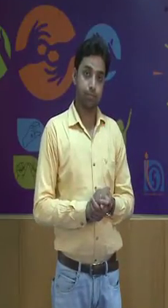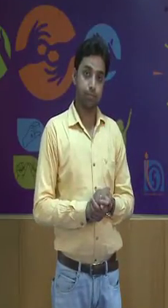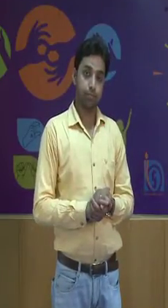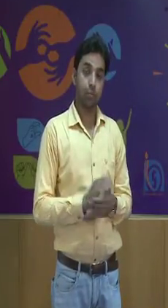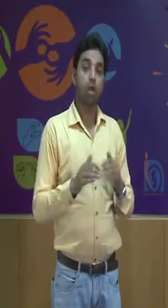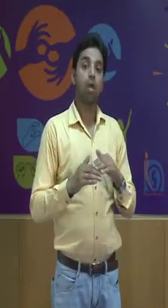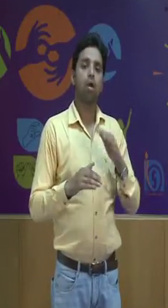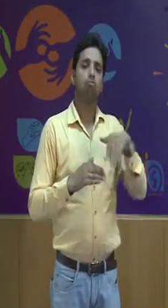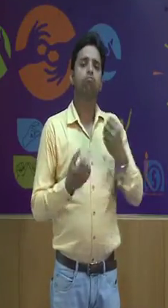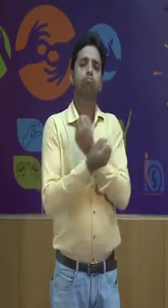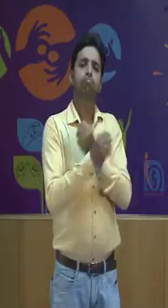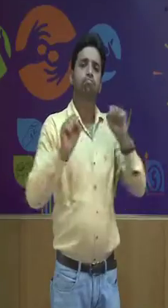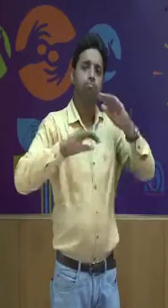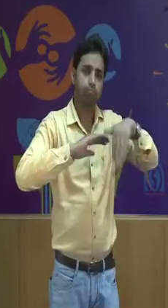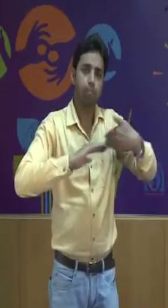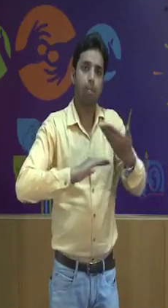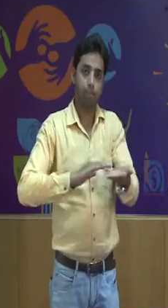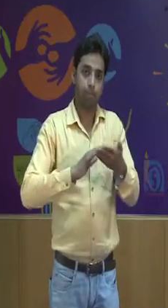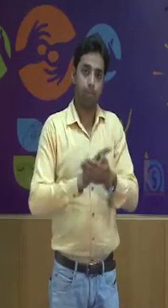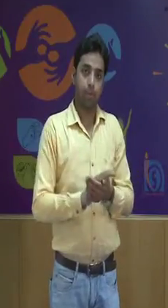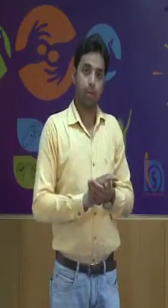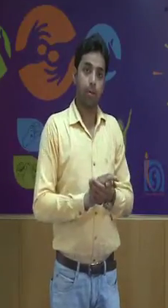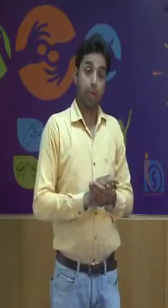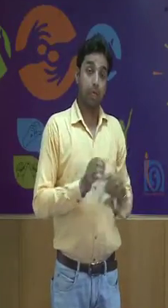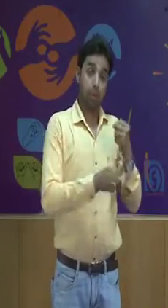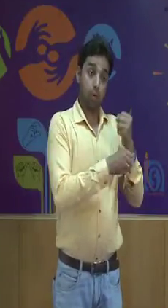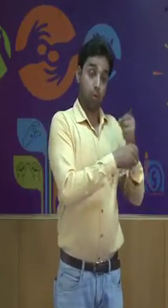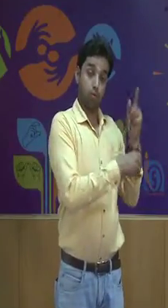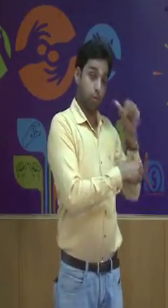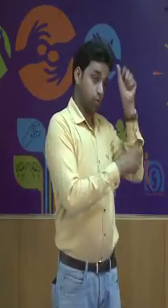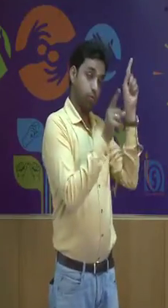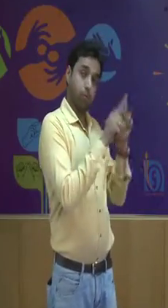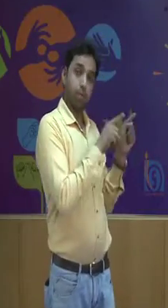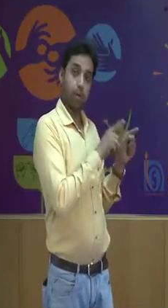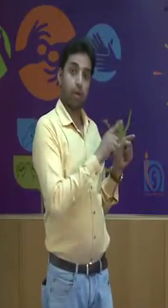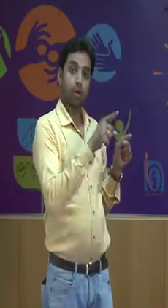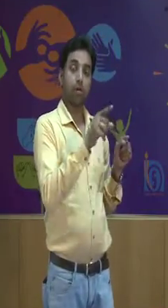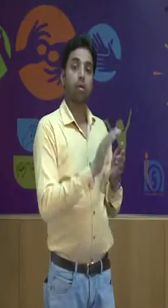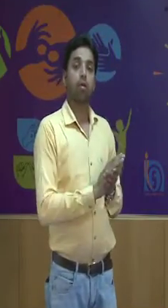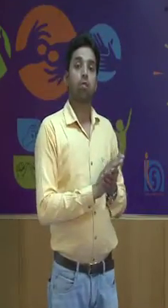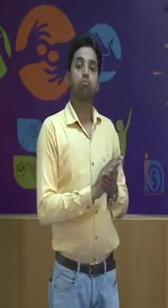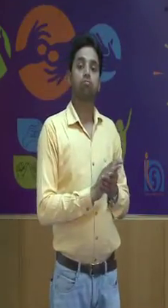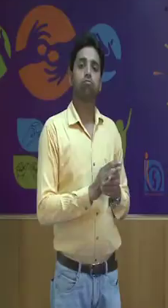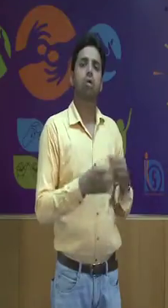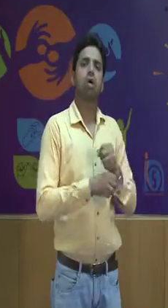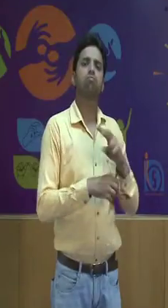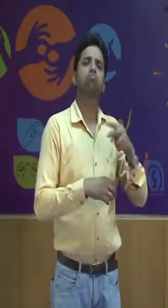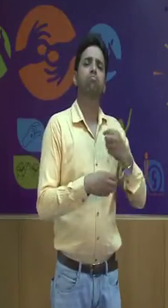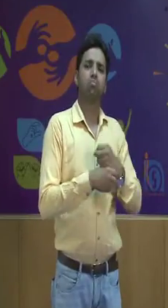After independence, the government of India has made many policies